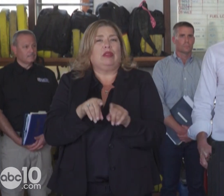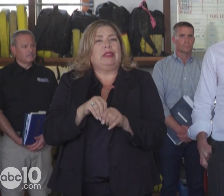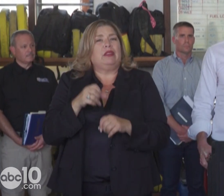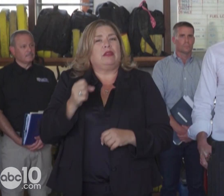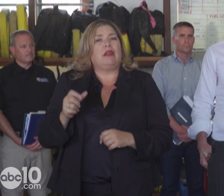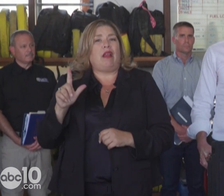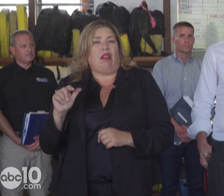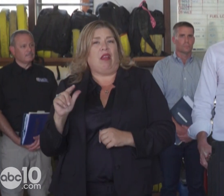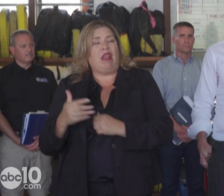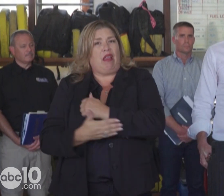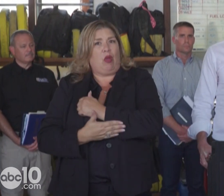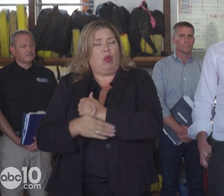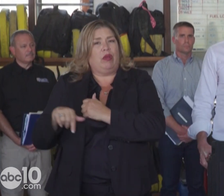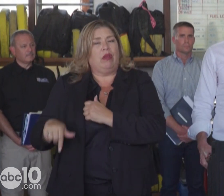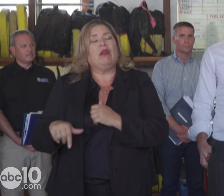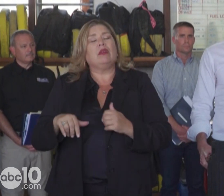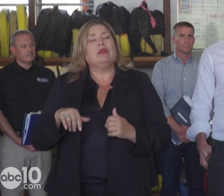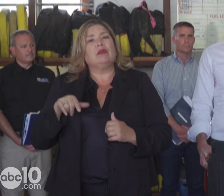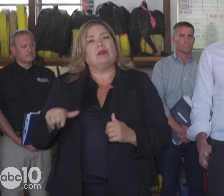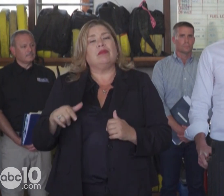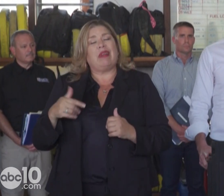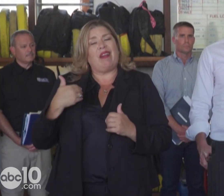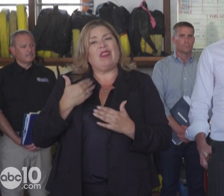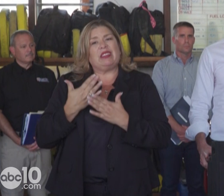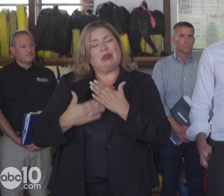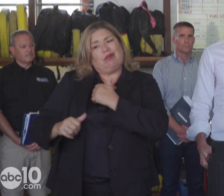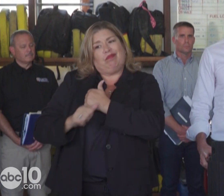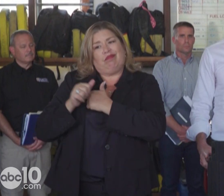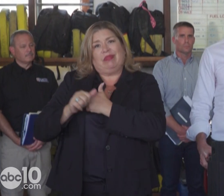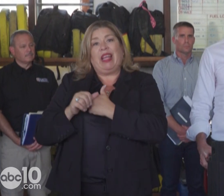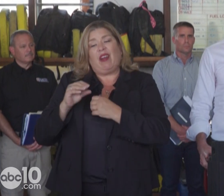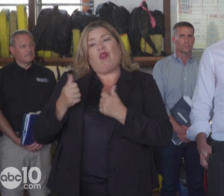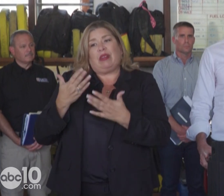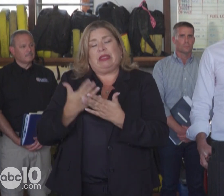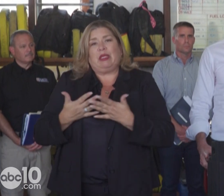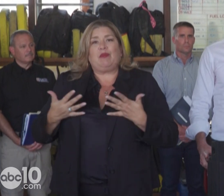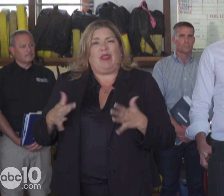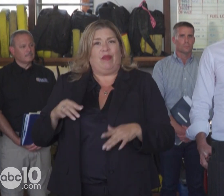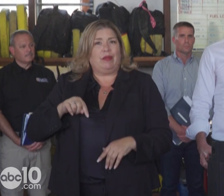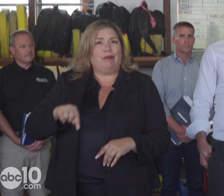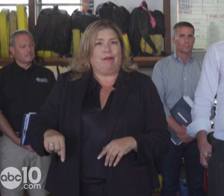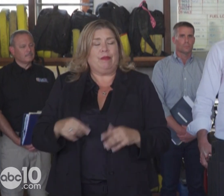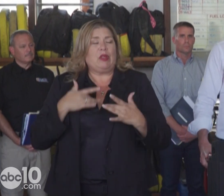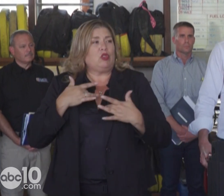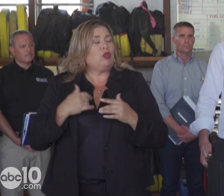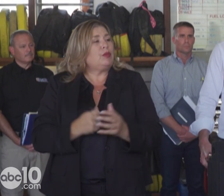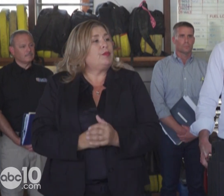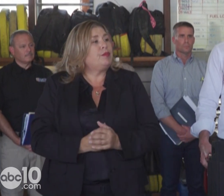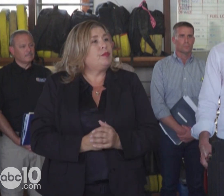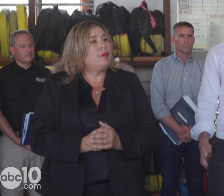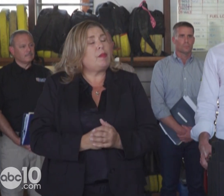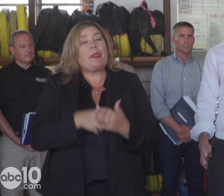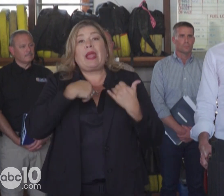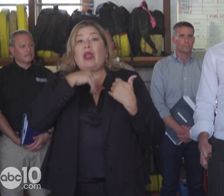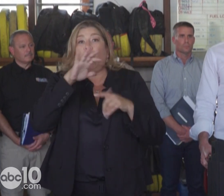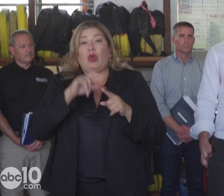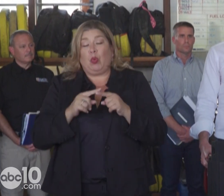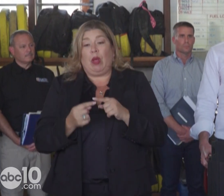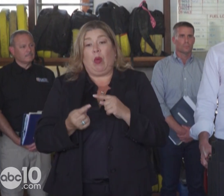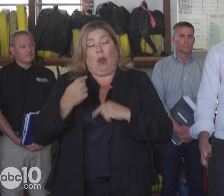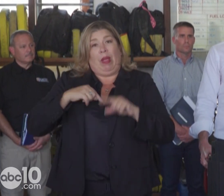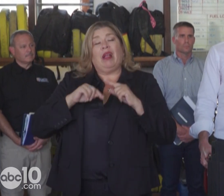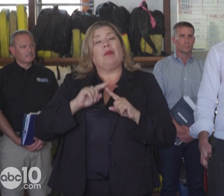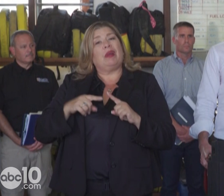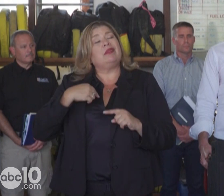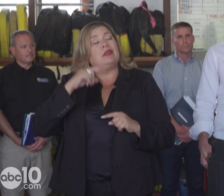Los Angeles County, that obviously are posing most of the anxiety and concern. I don't want to go back, but I do